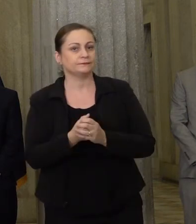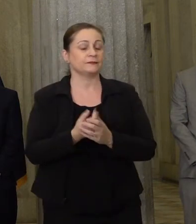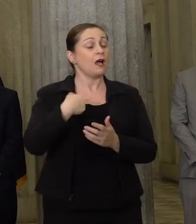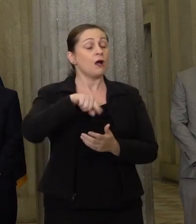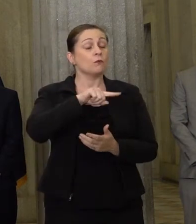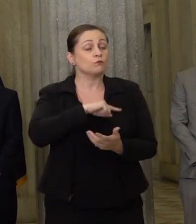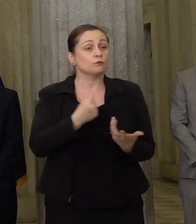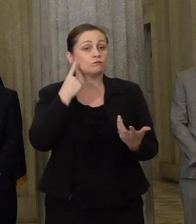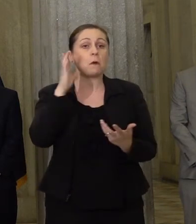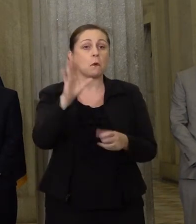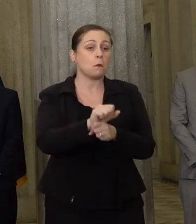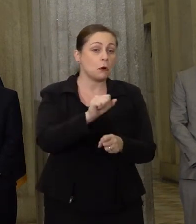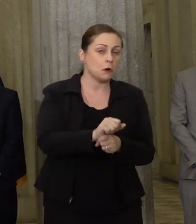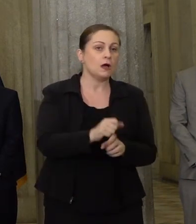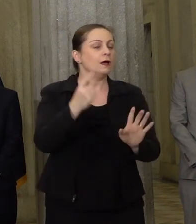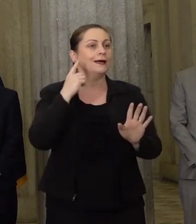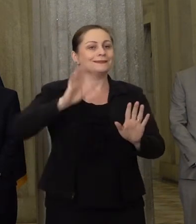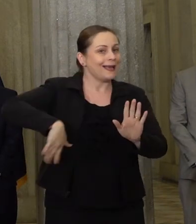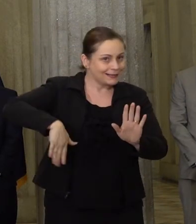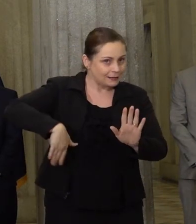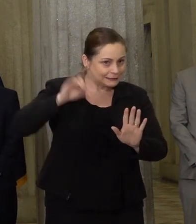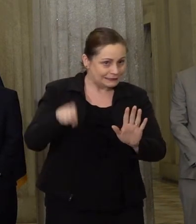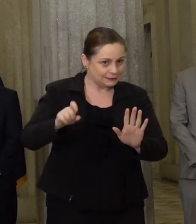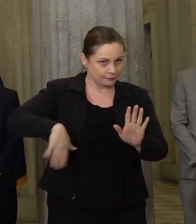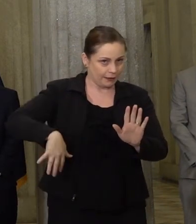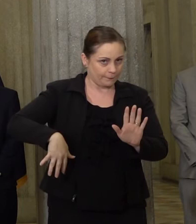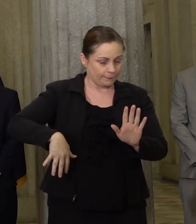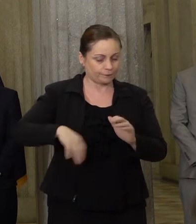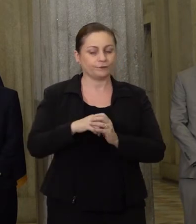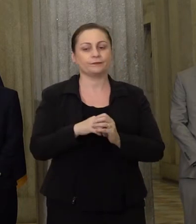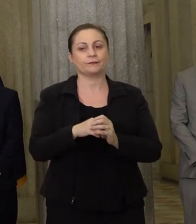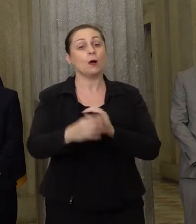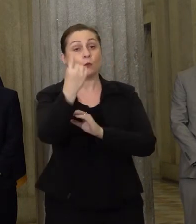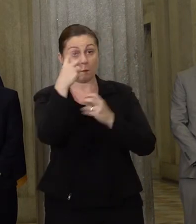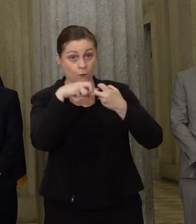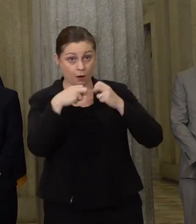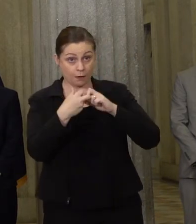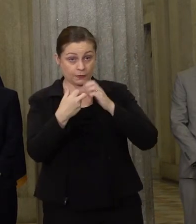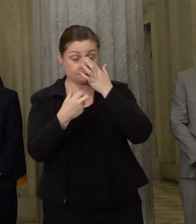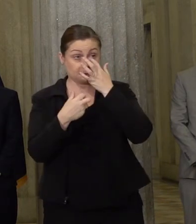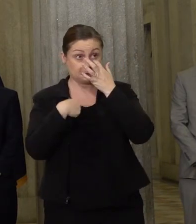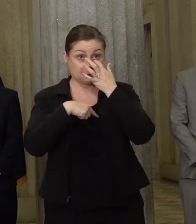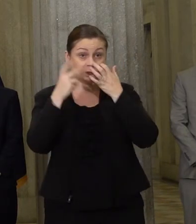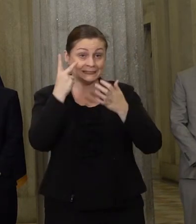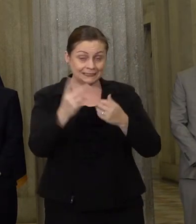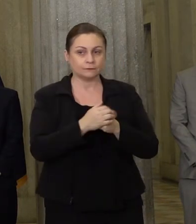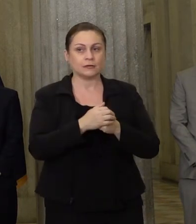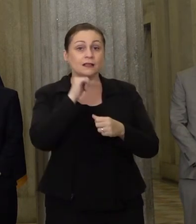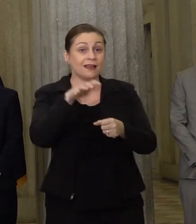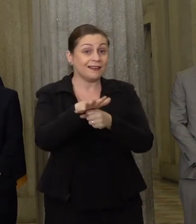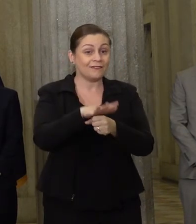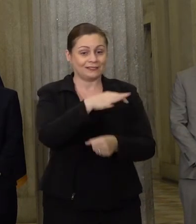work. We don't think we've gotten to that point yet. But one problem that we are seeing is a shortage of